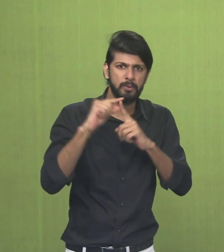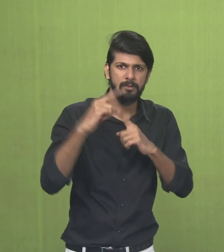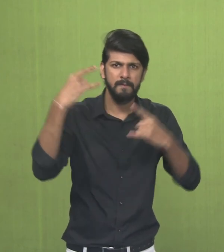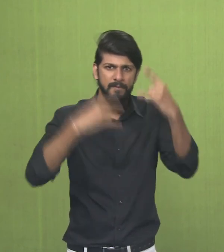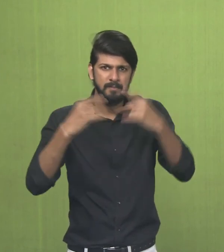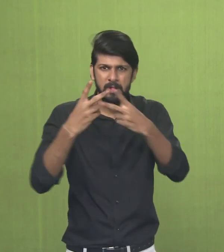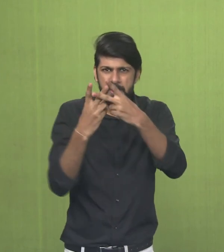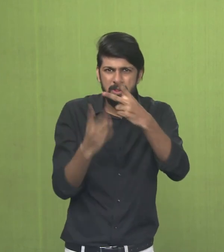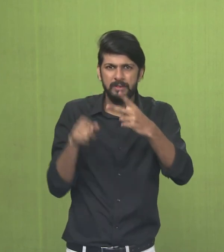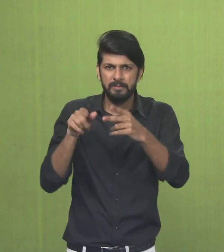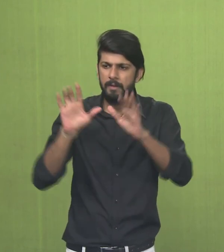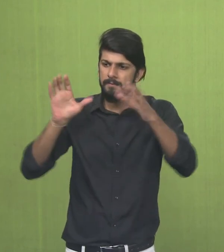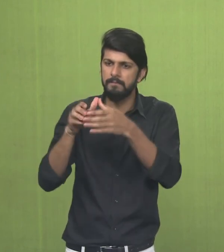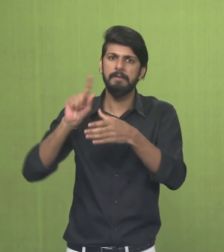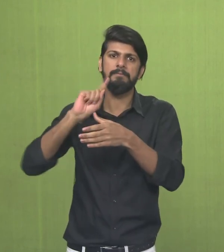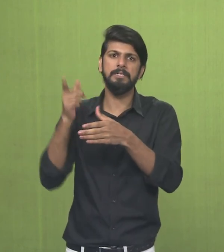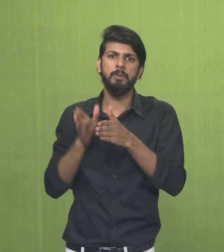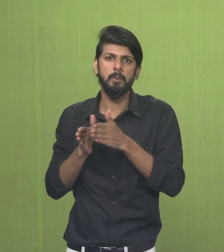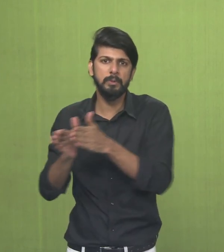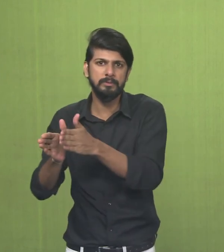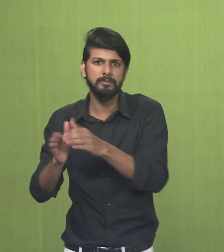Genre is a style or category.